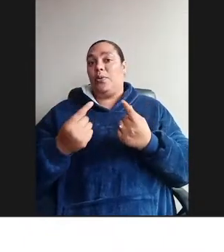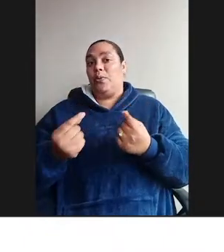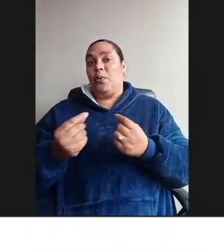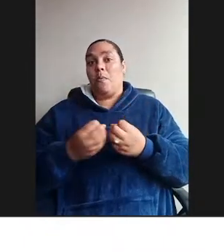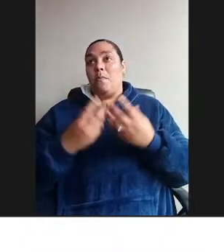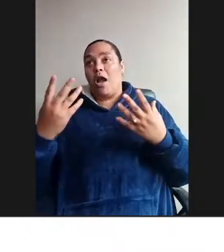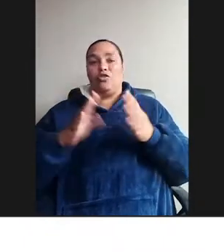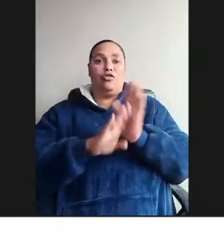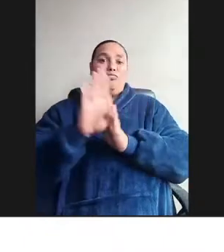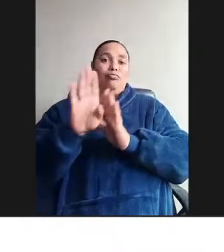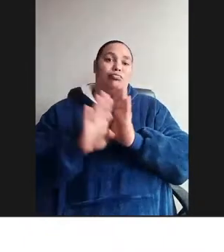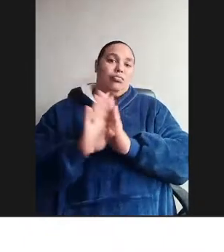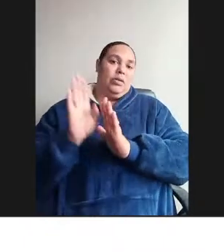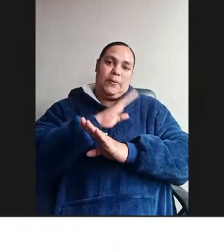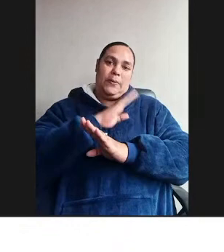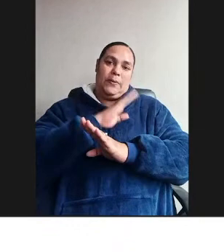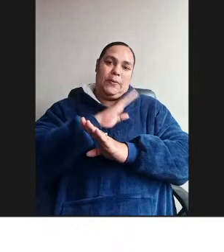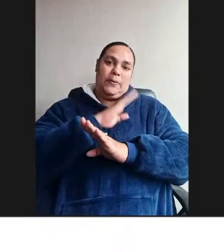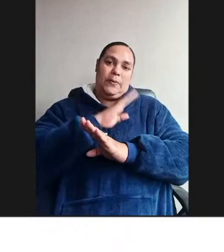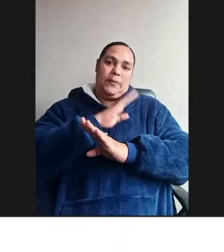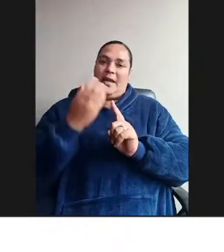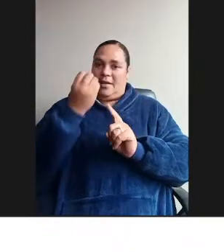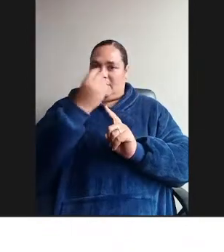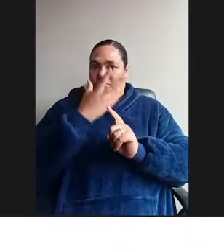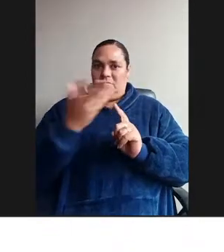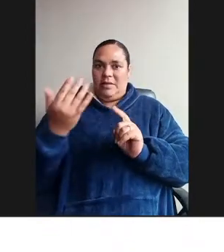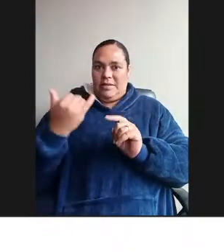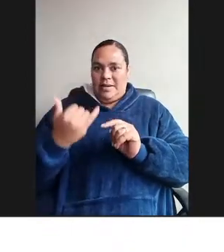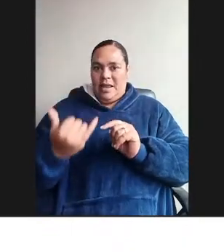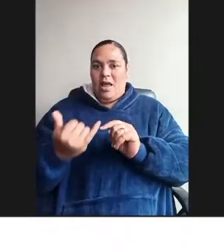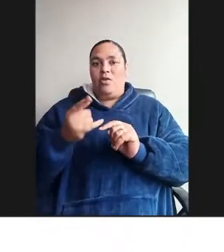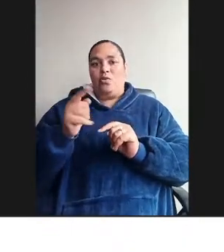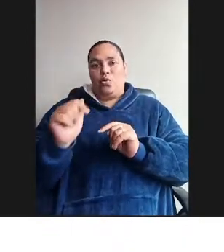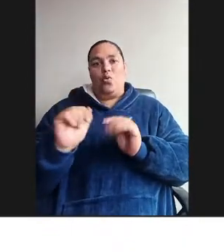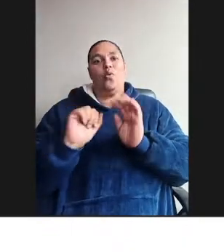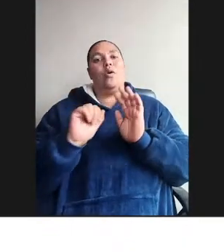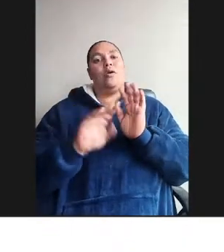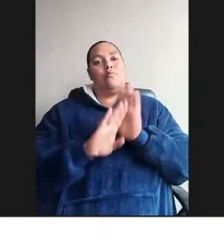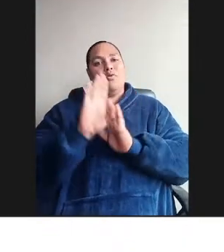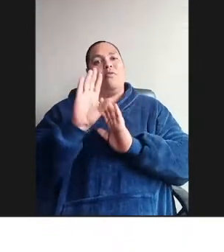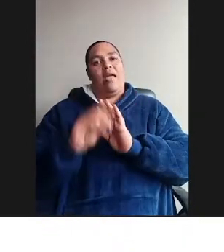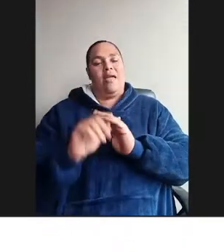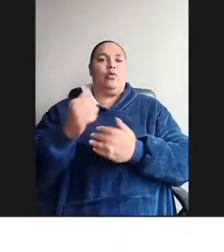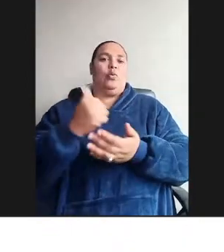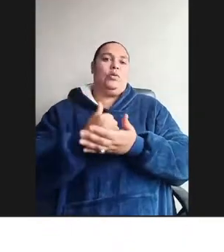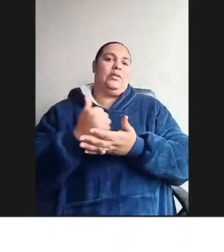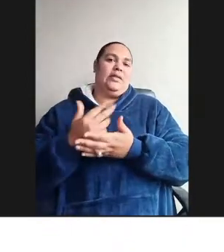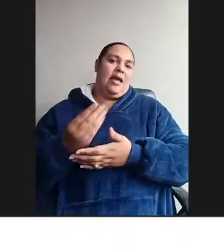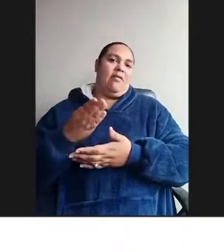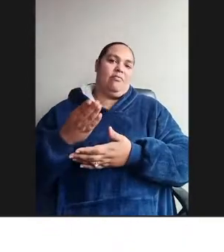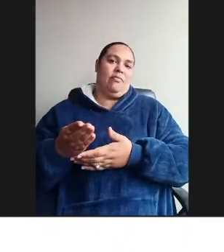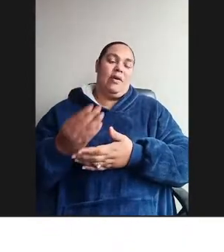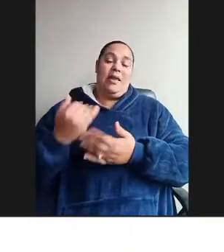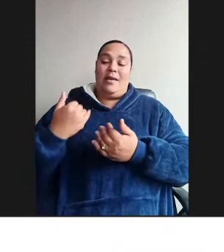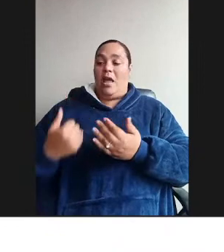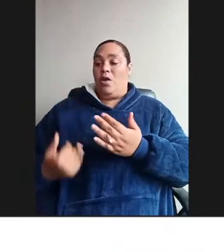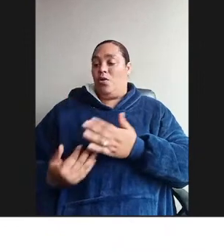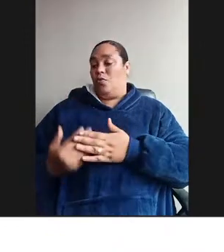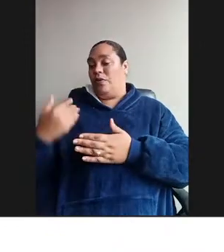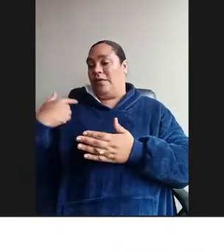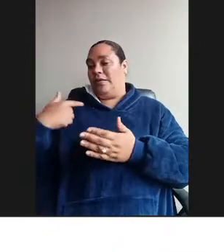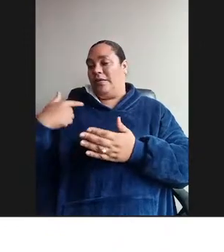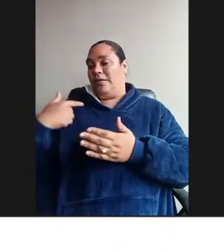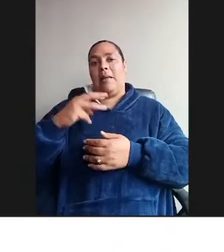there, but I can tell you now that there is improvement also on the sittings as well now. Recently, we had Minister